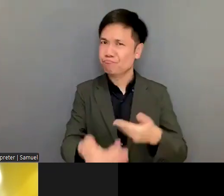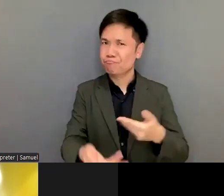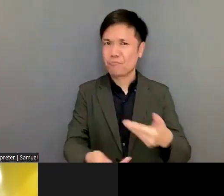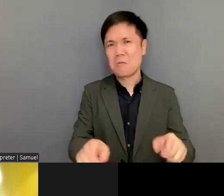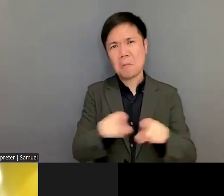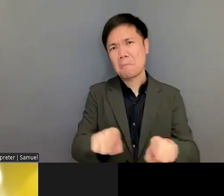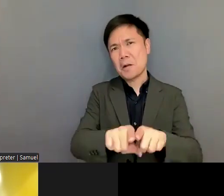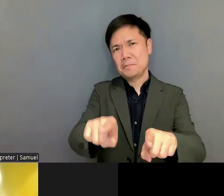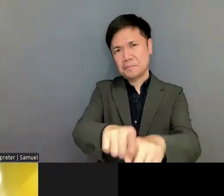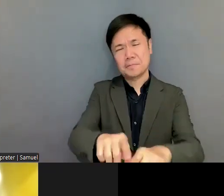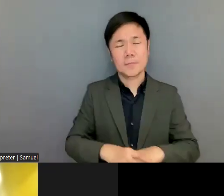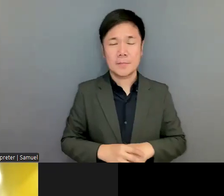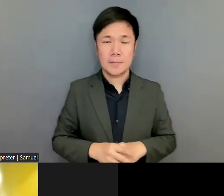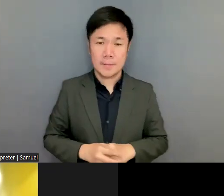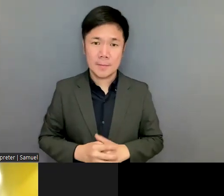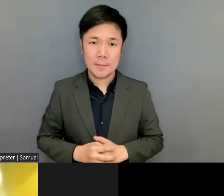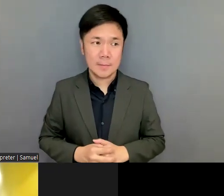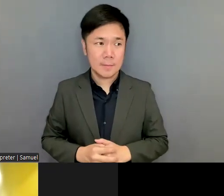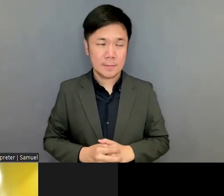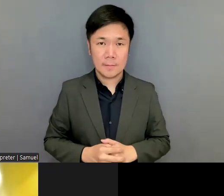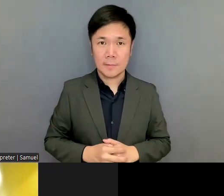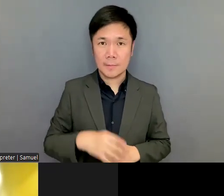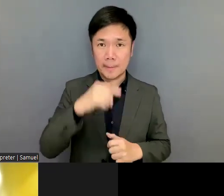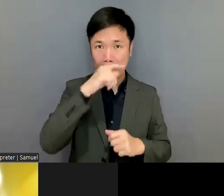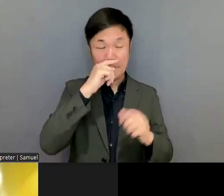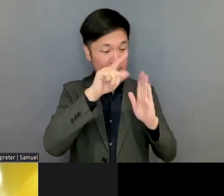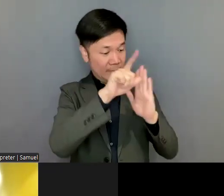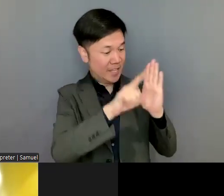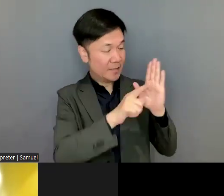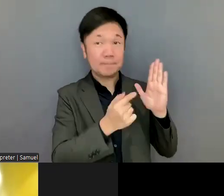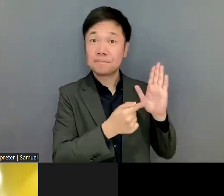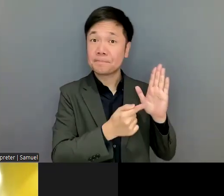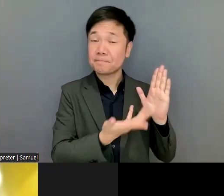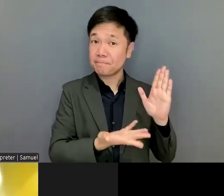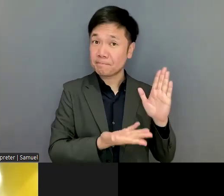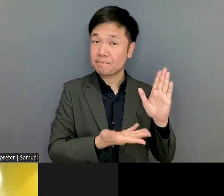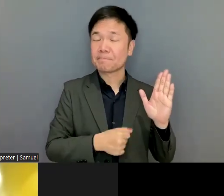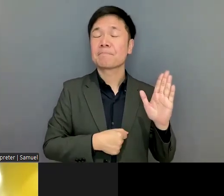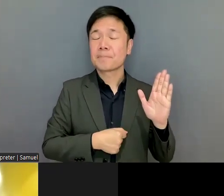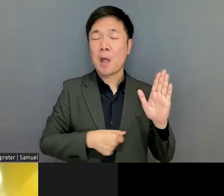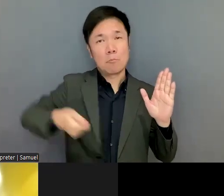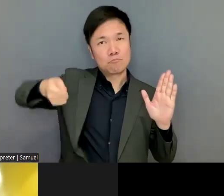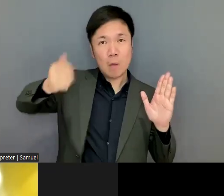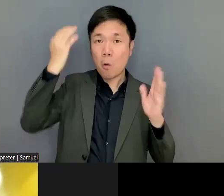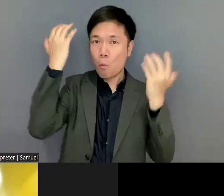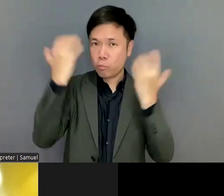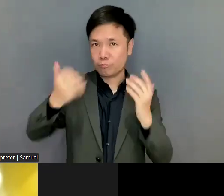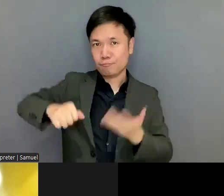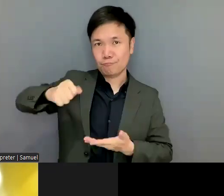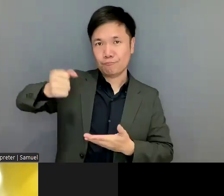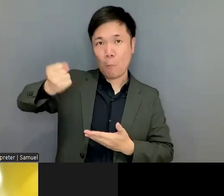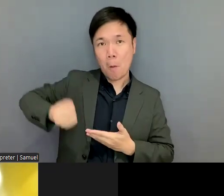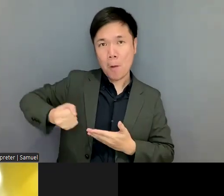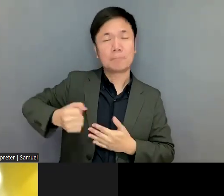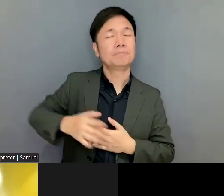comunidad, no estamos Legal especificadas las systems personas indígenas con discapacidad and y mucho menos cuando indigenous se people es with una disabilities, mujer